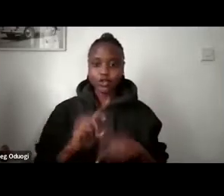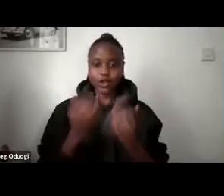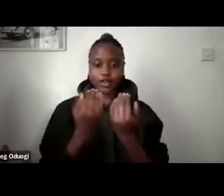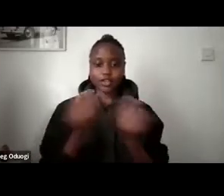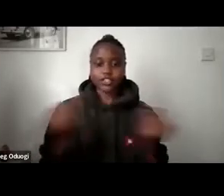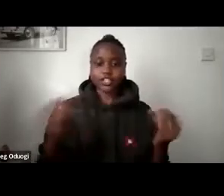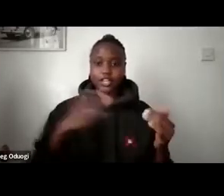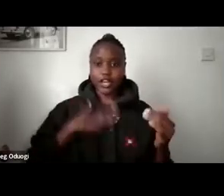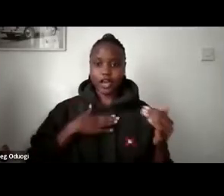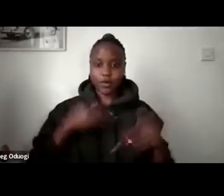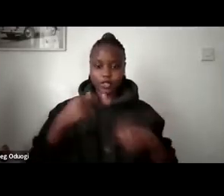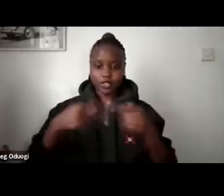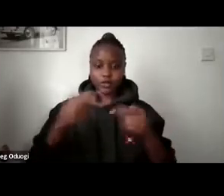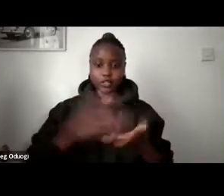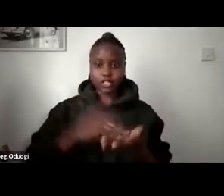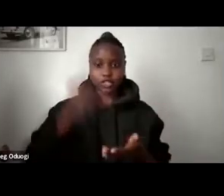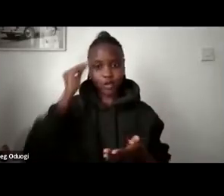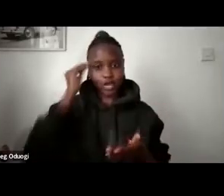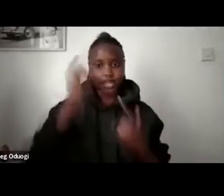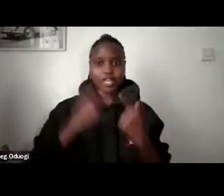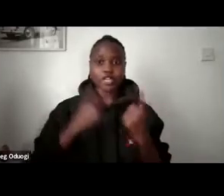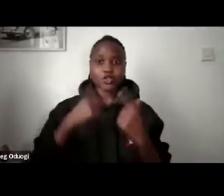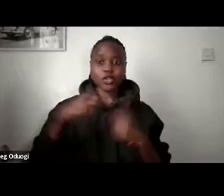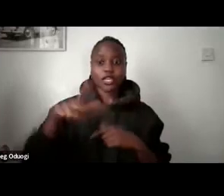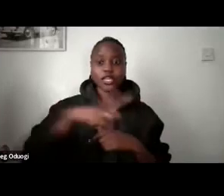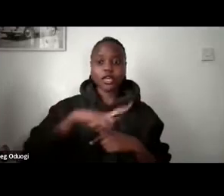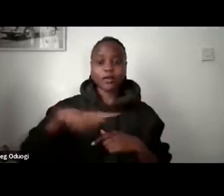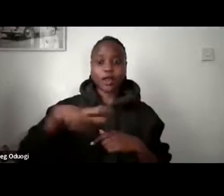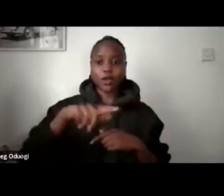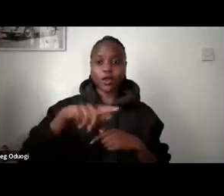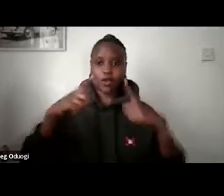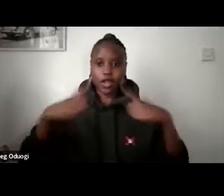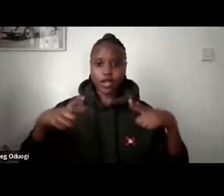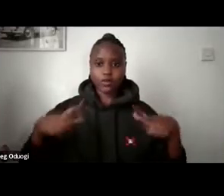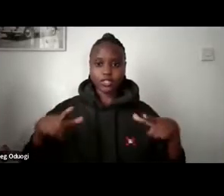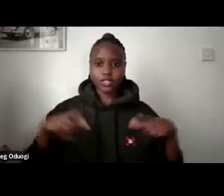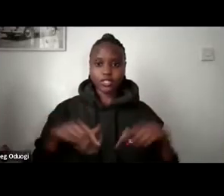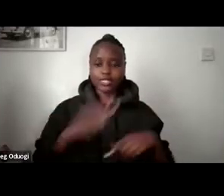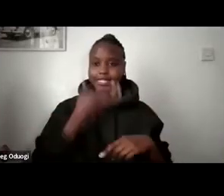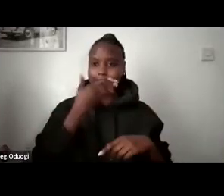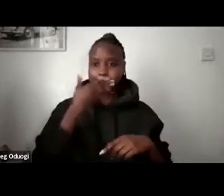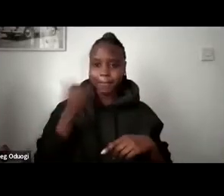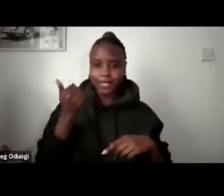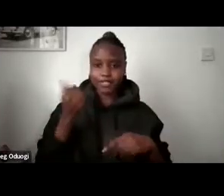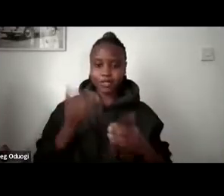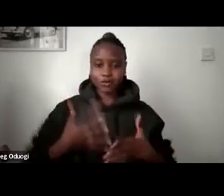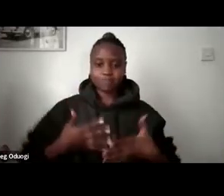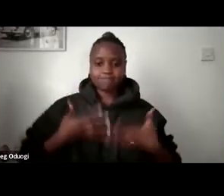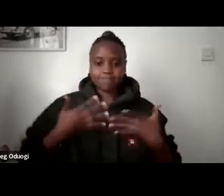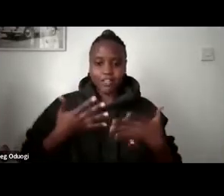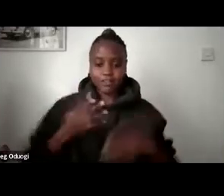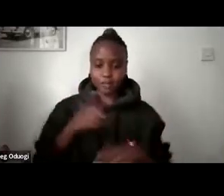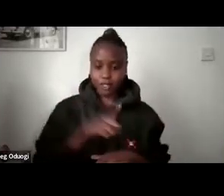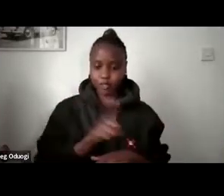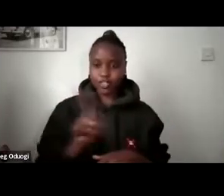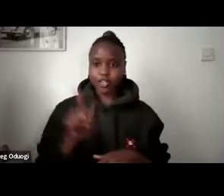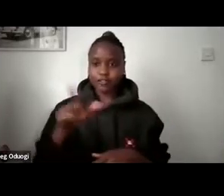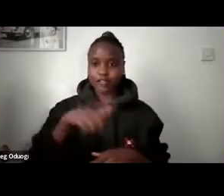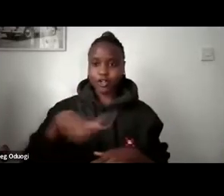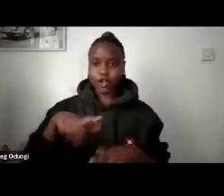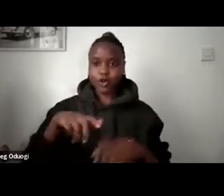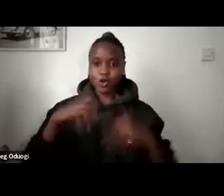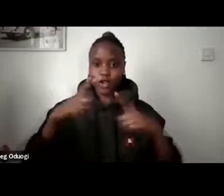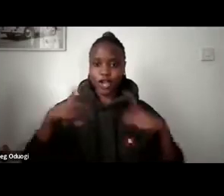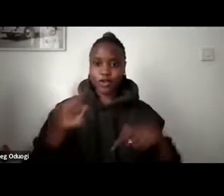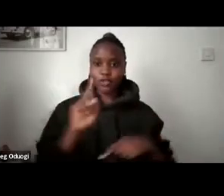learning and talking in our local languages. It is always best to express yourself in your local language first